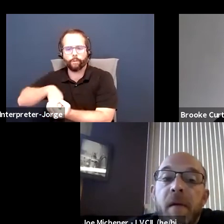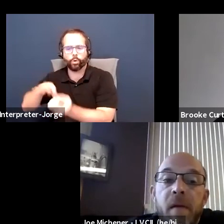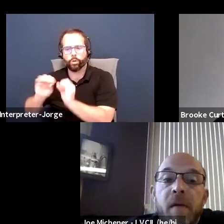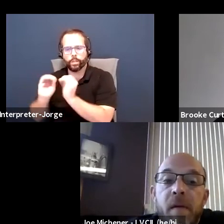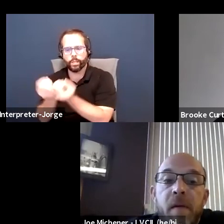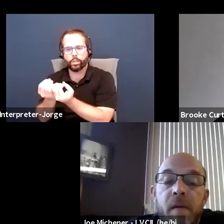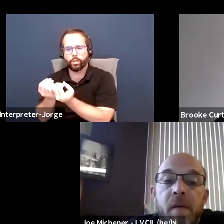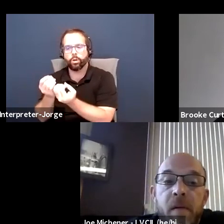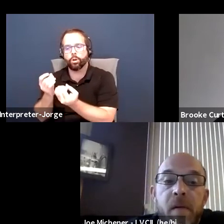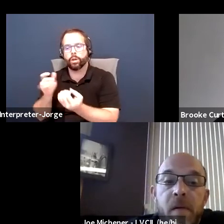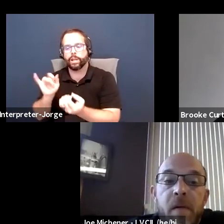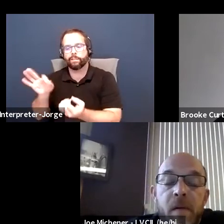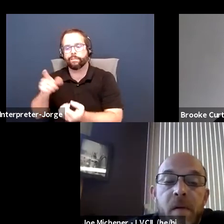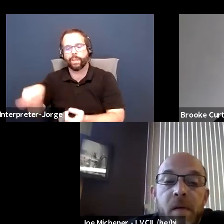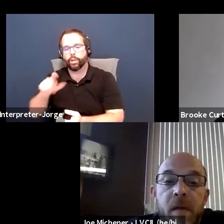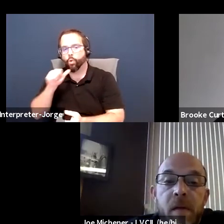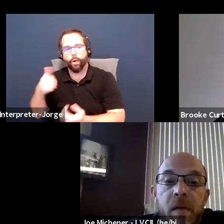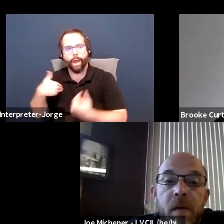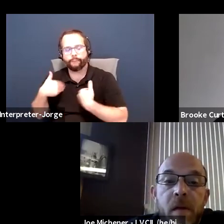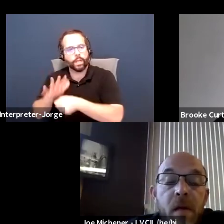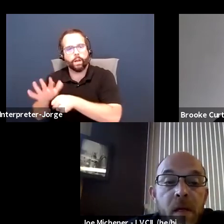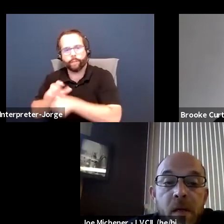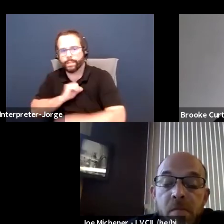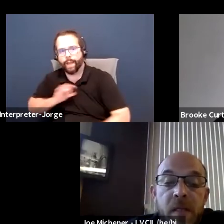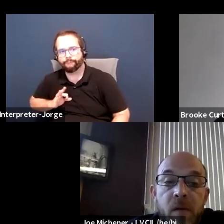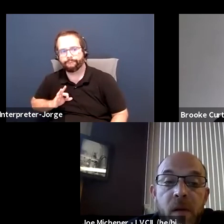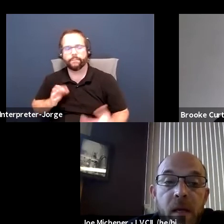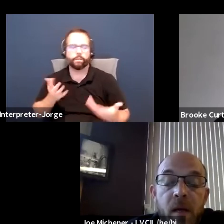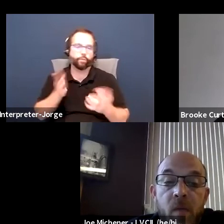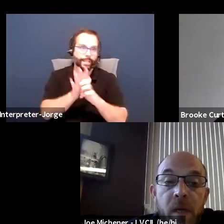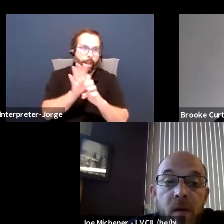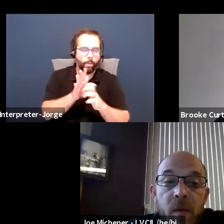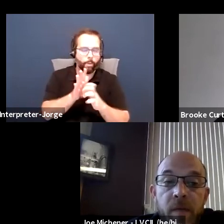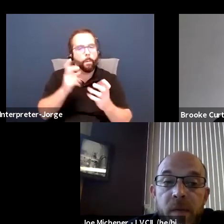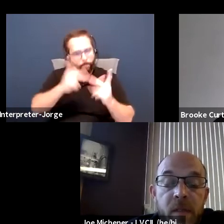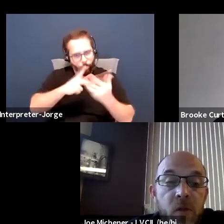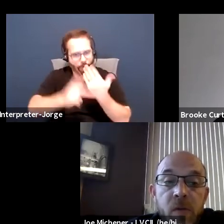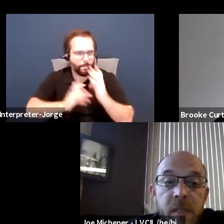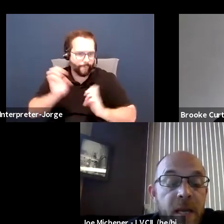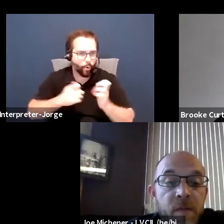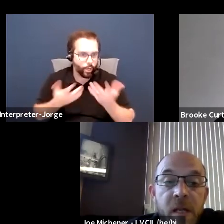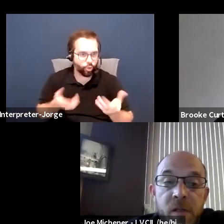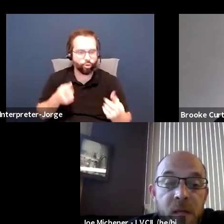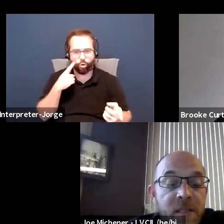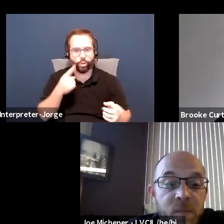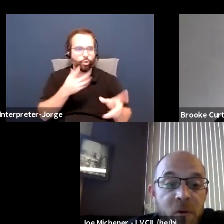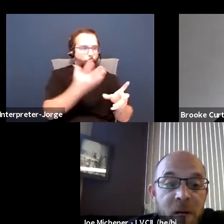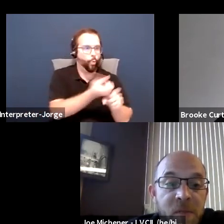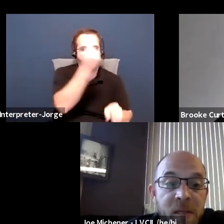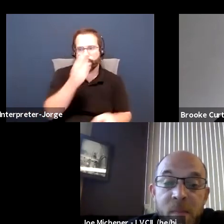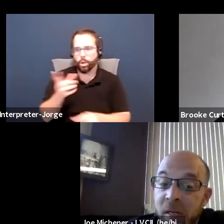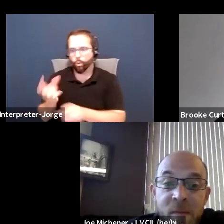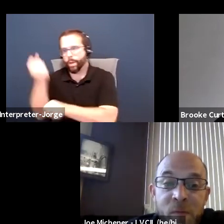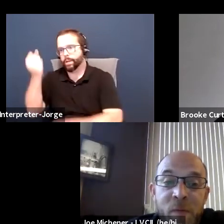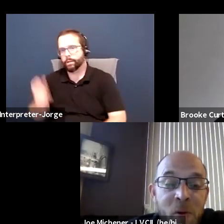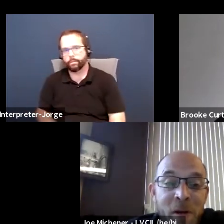So it's a win-win for everybody, essentially. That's great. We've taken advantage of lots of programs